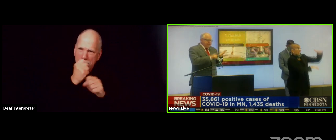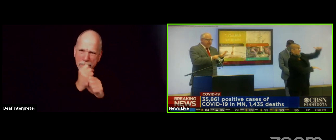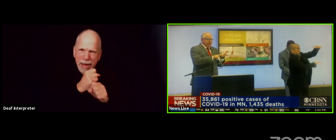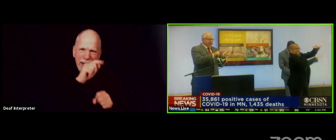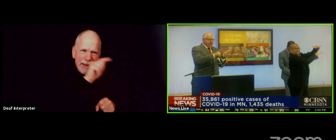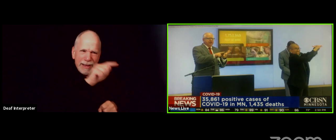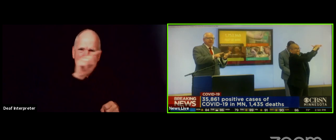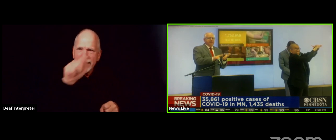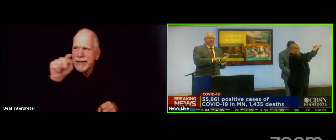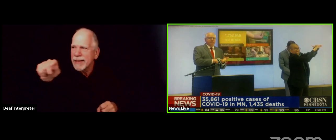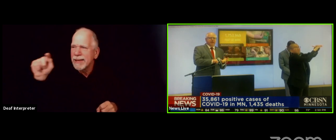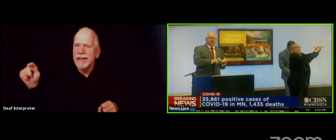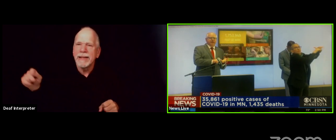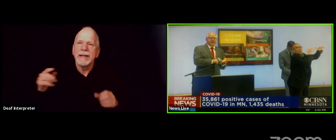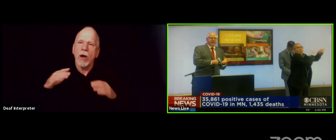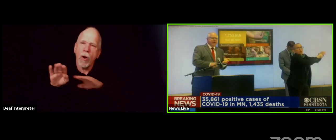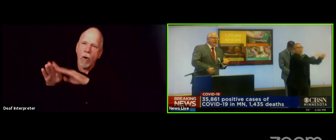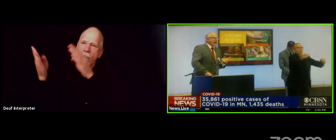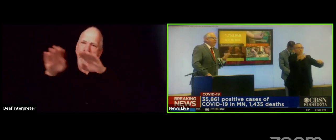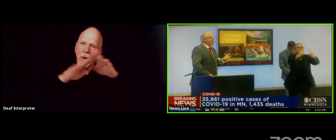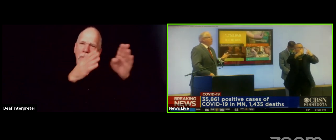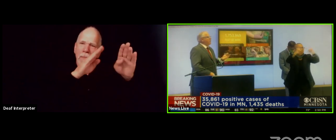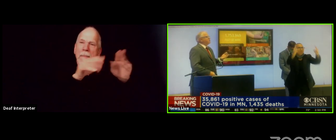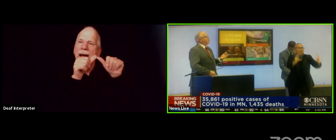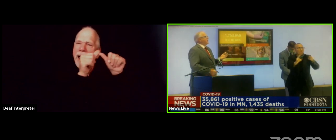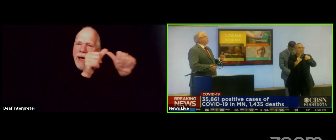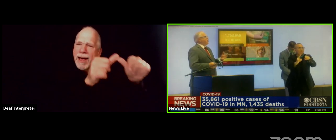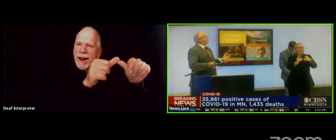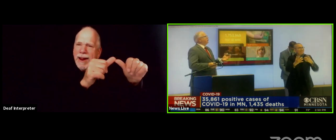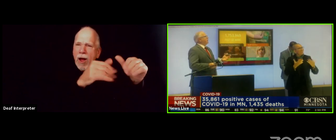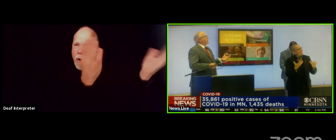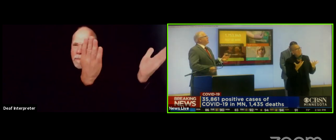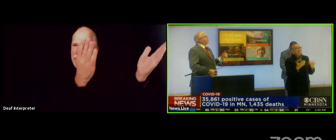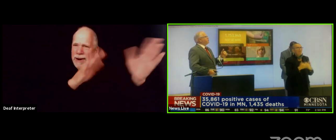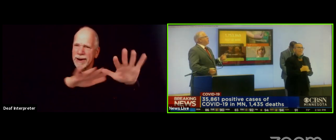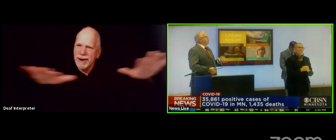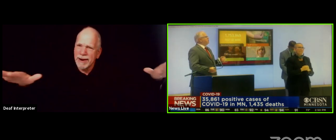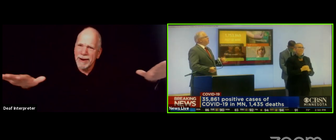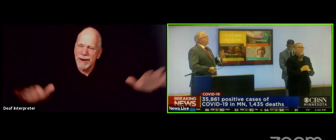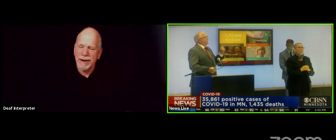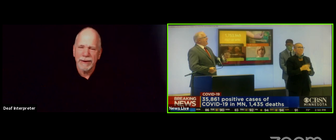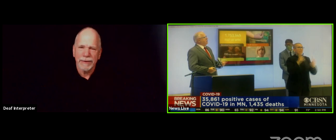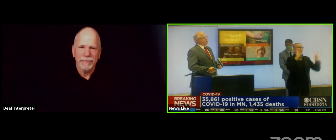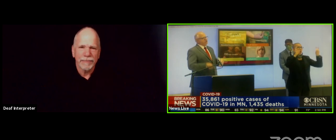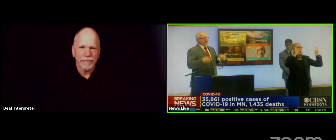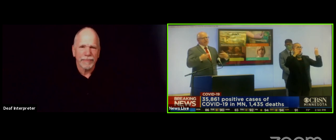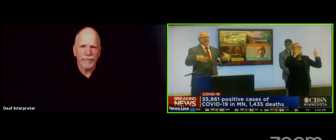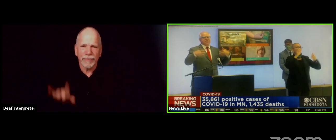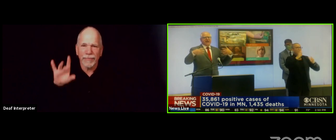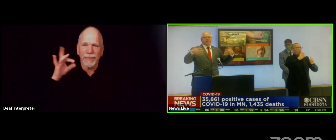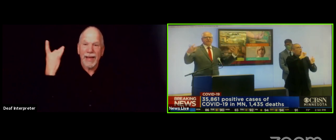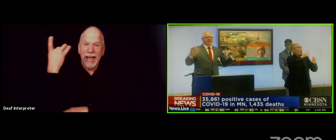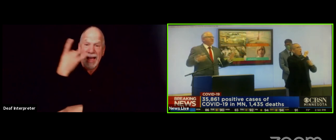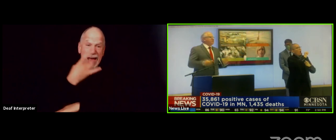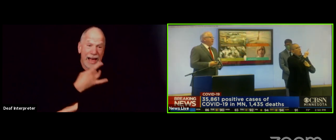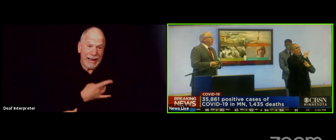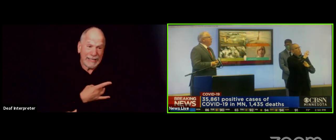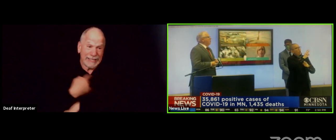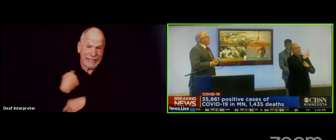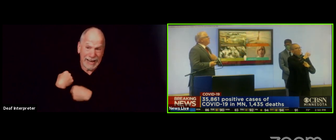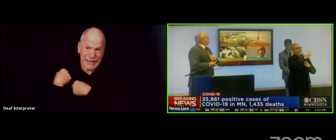who needed a bed or needed a ventilator would be able to get them. And one of the ways to do that is alternate care sites. You saw in New York, it got rushed, so they tried to stand up the Javits